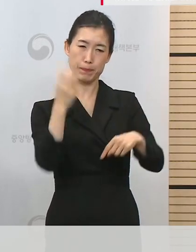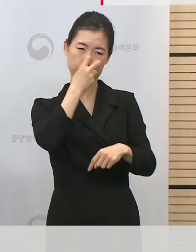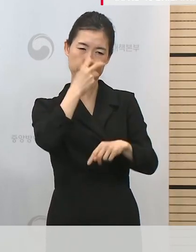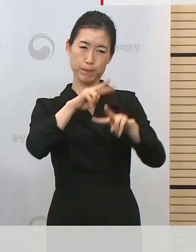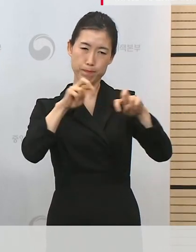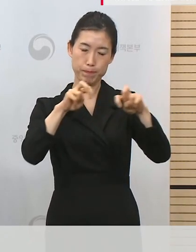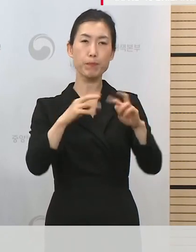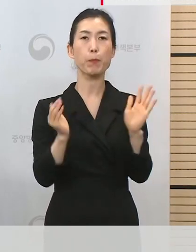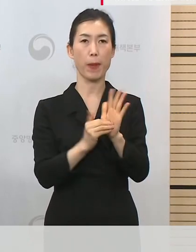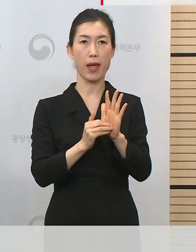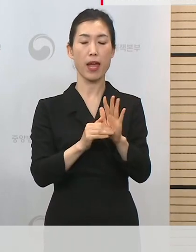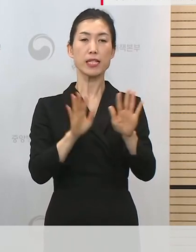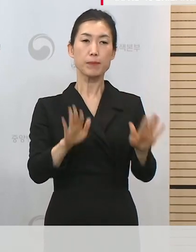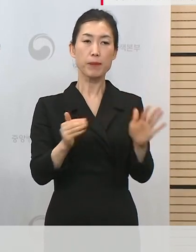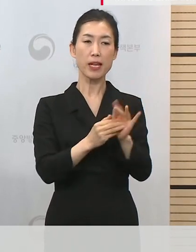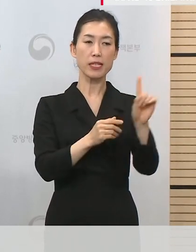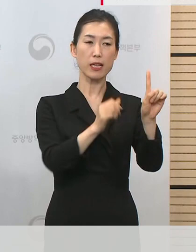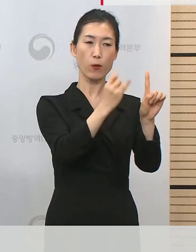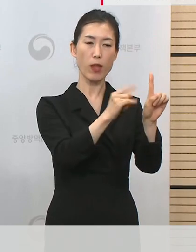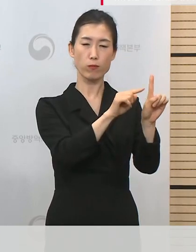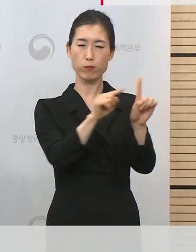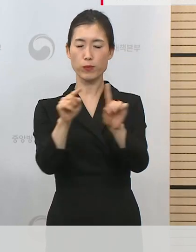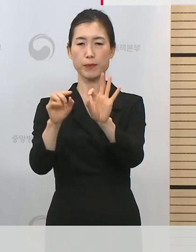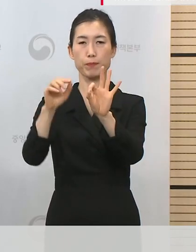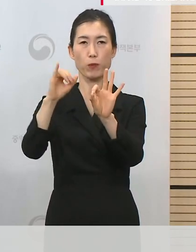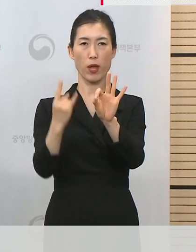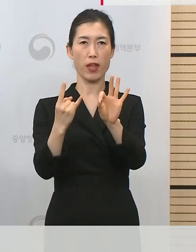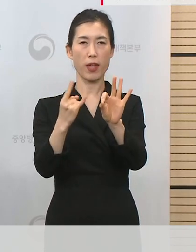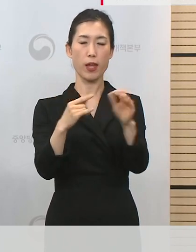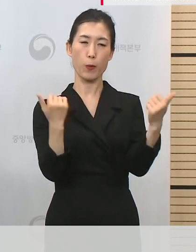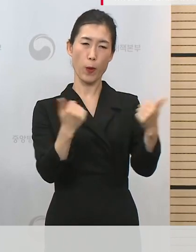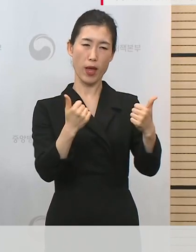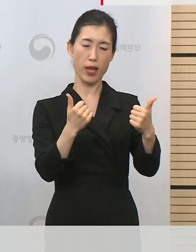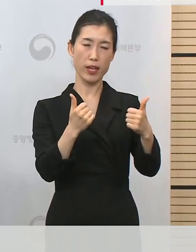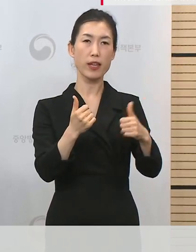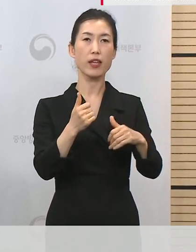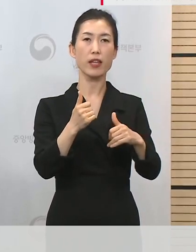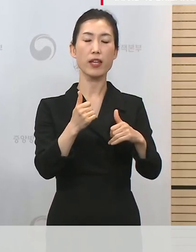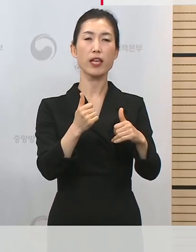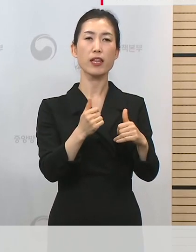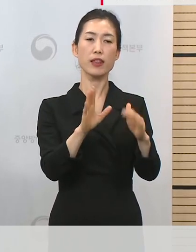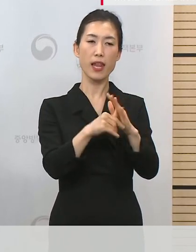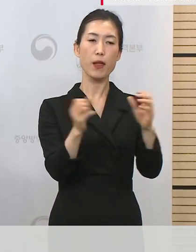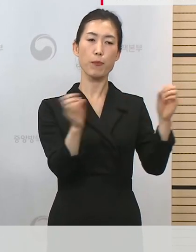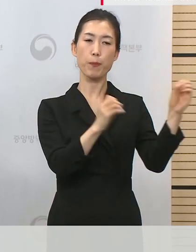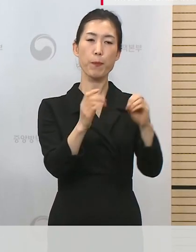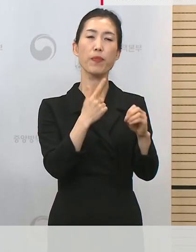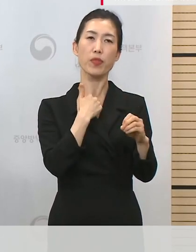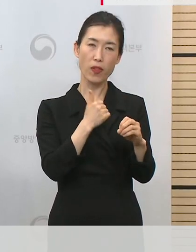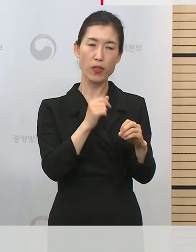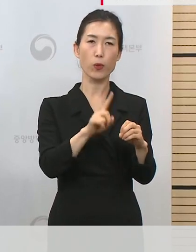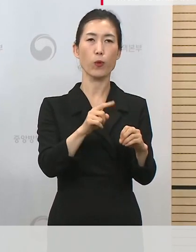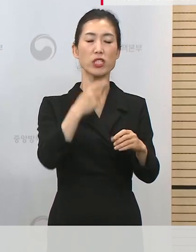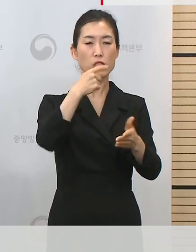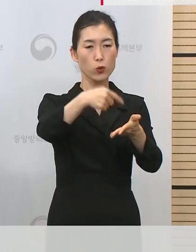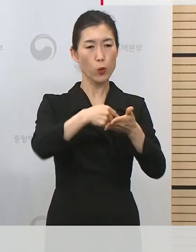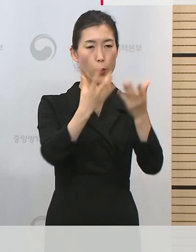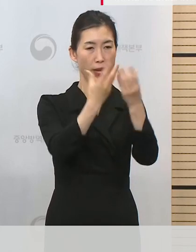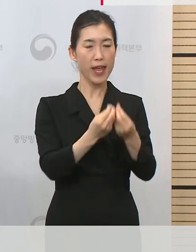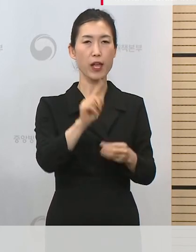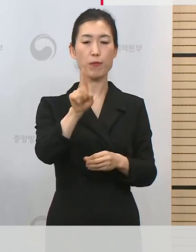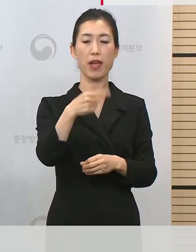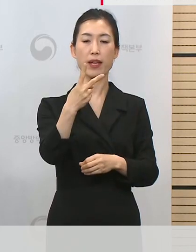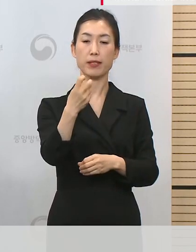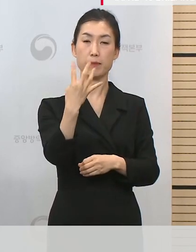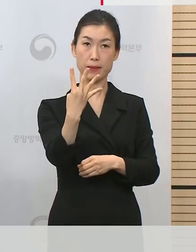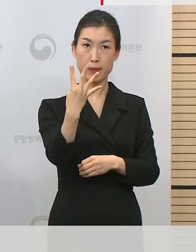30th of April, we have carried out 10 sessions of meetings, and we will be going to brief you on